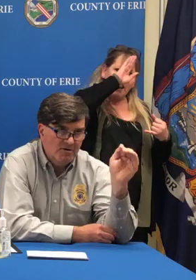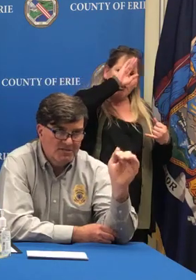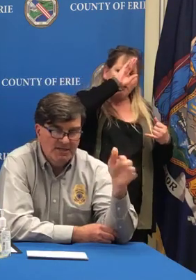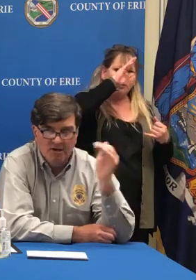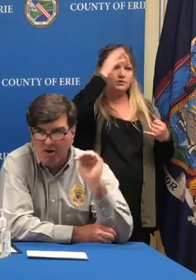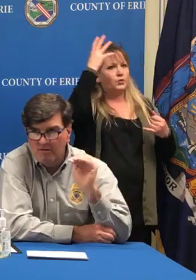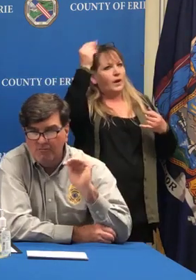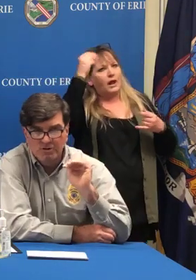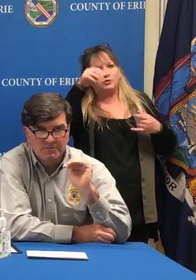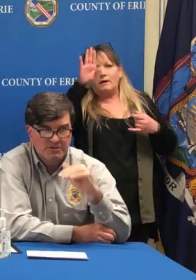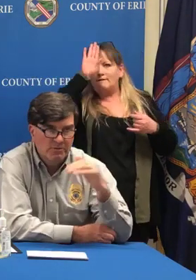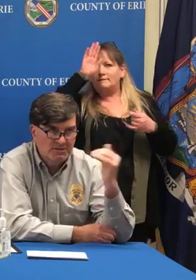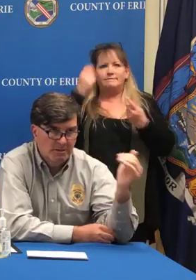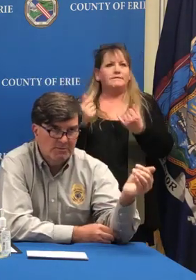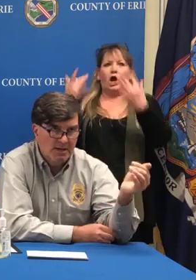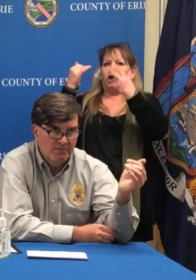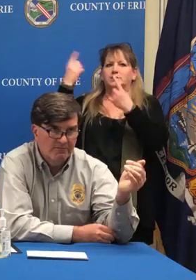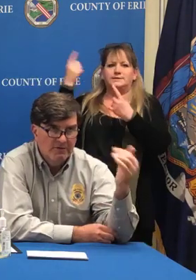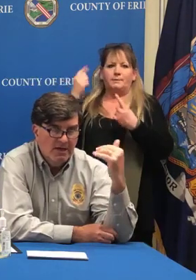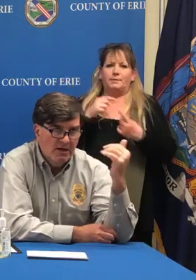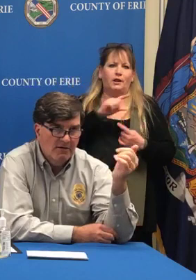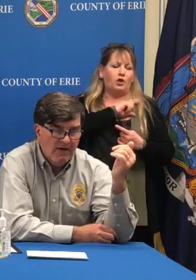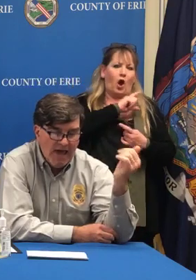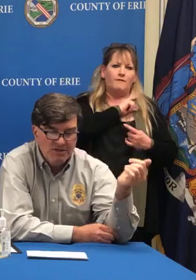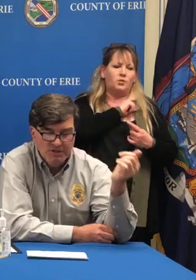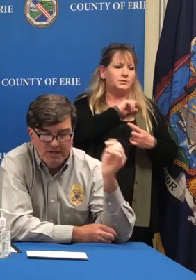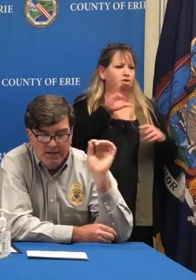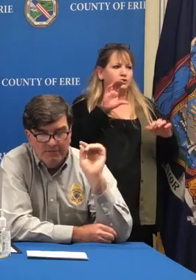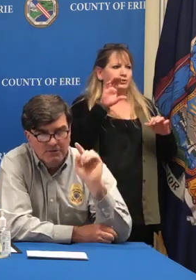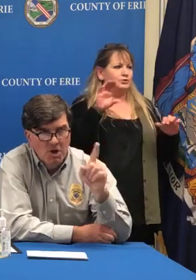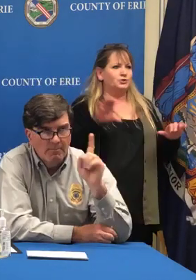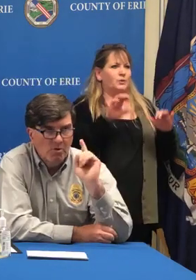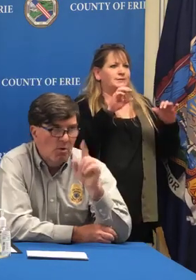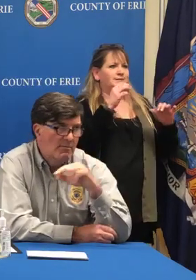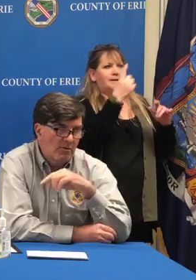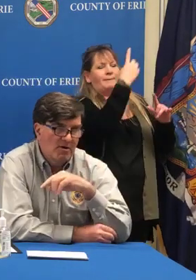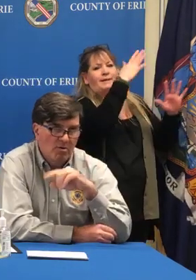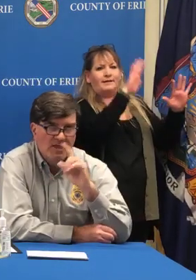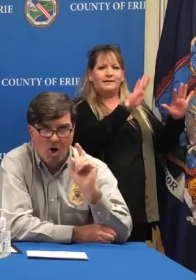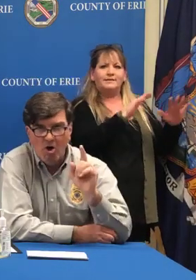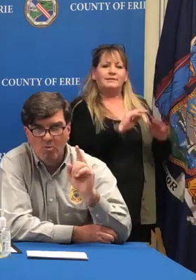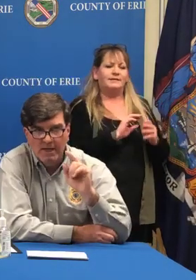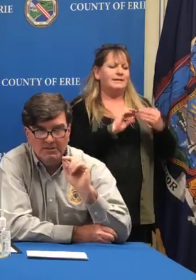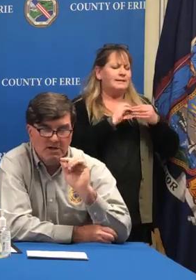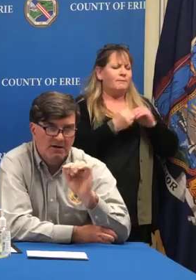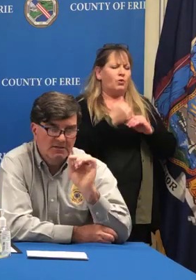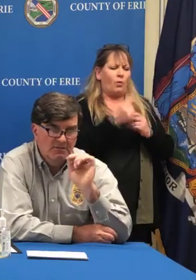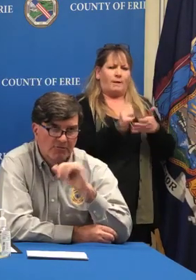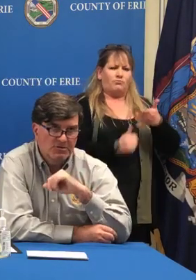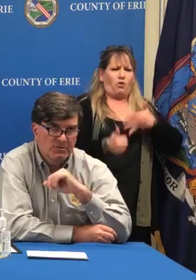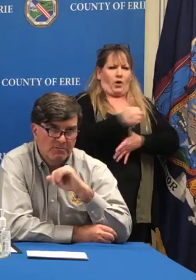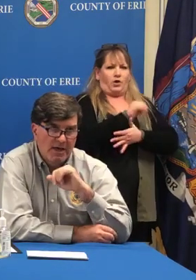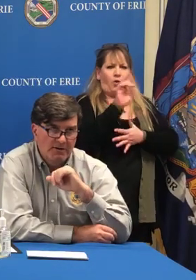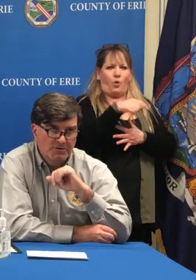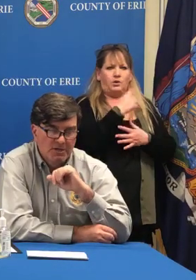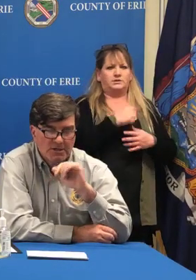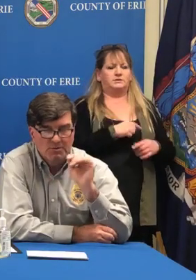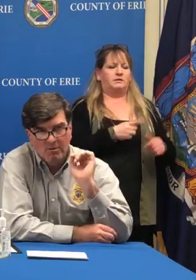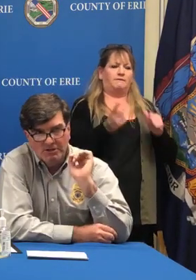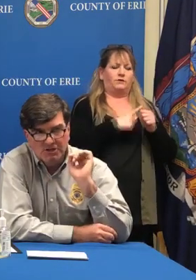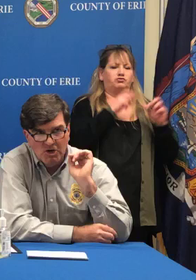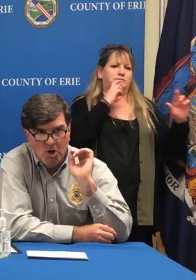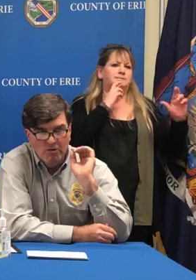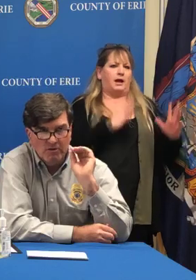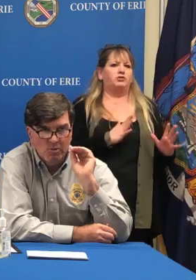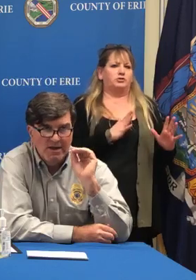on a fire scene, law enforcement doing some type of action, the number one priority always is the first responders. So